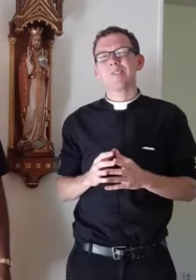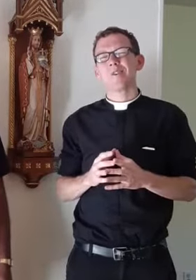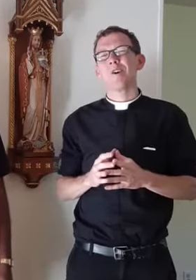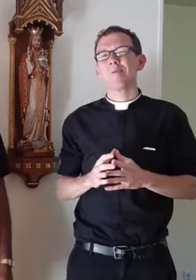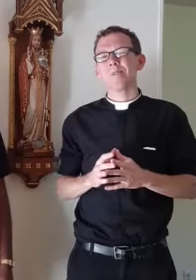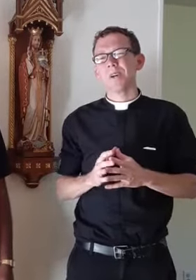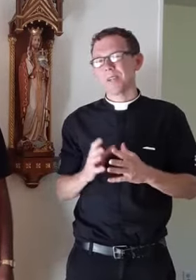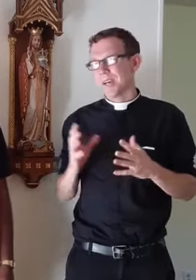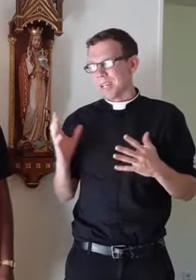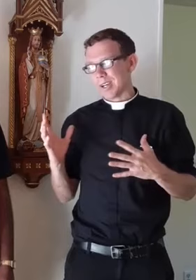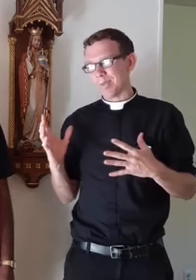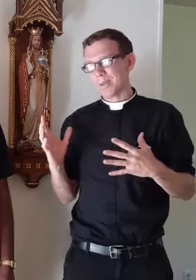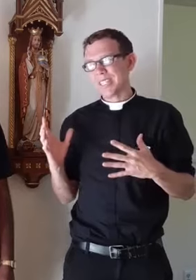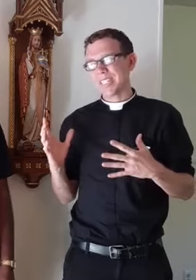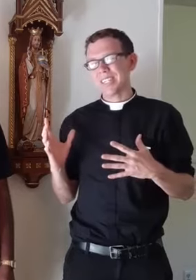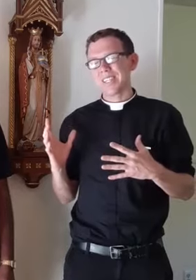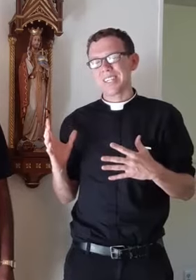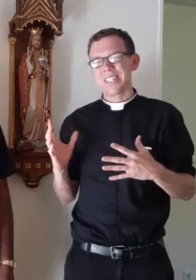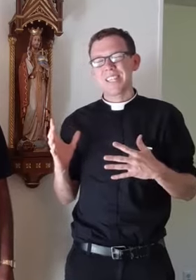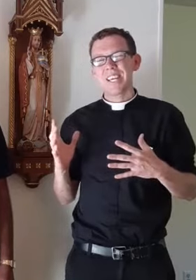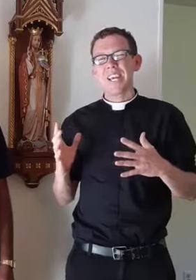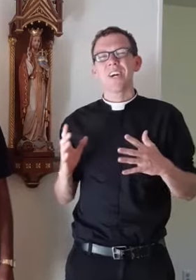from the priest here at Christ the King and all our